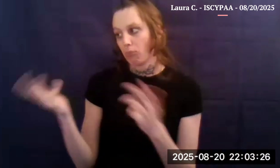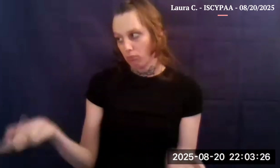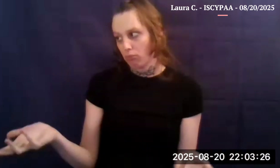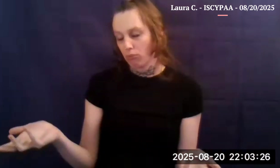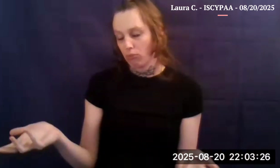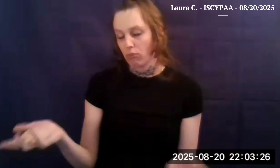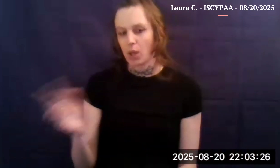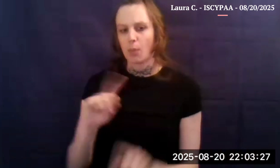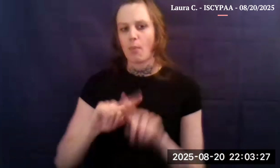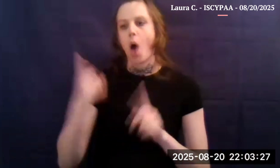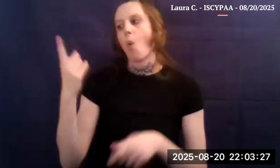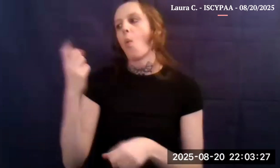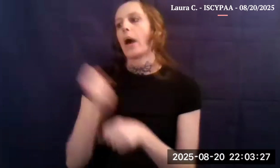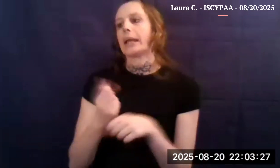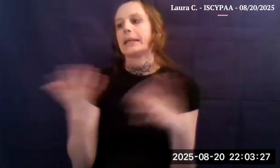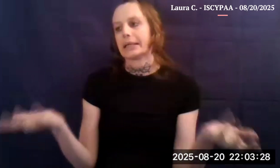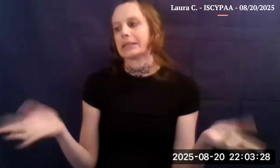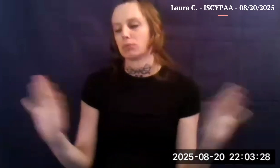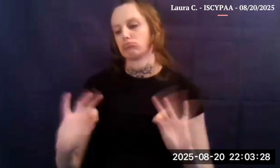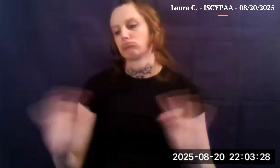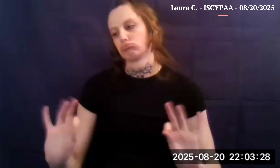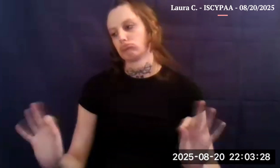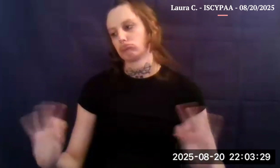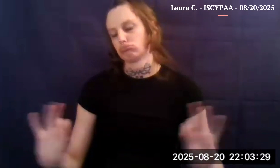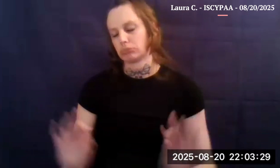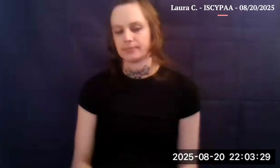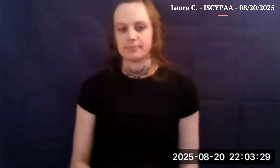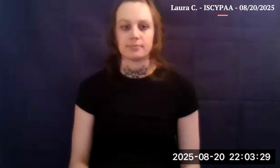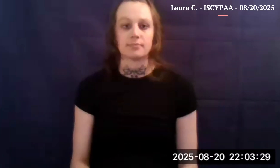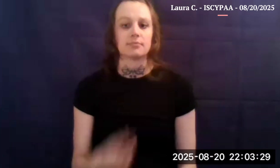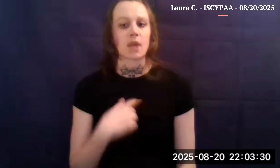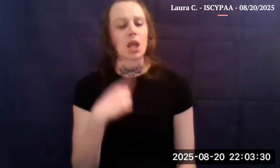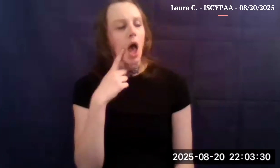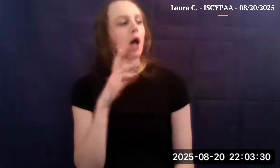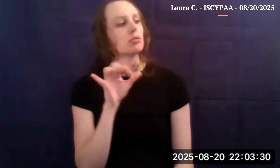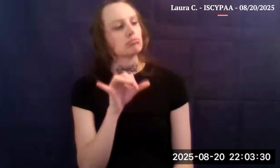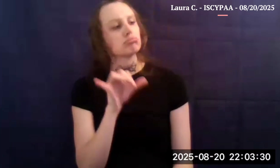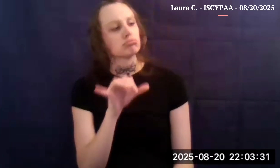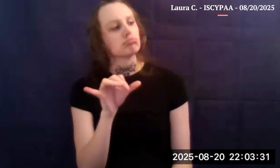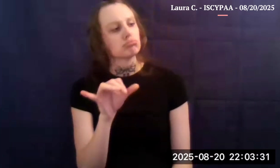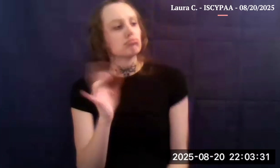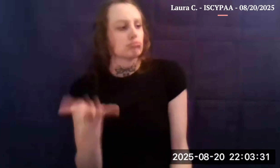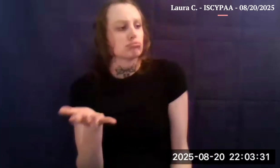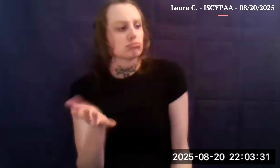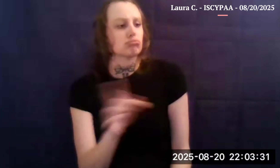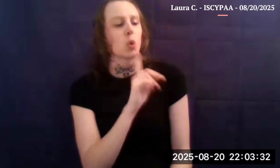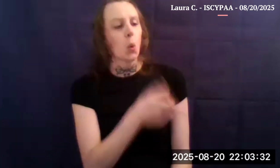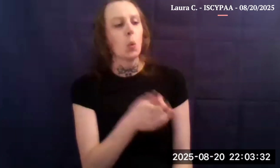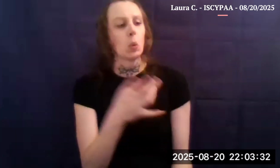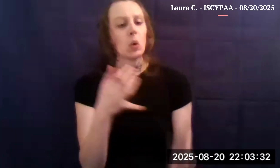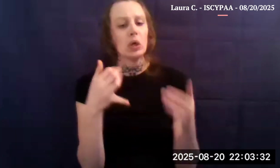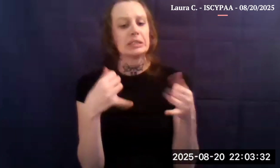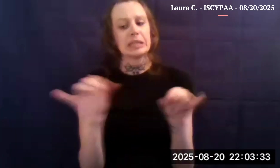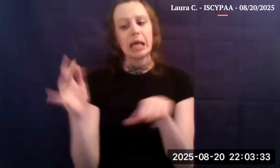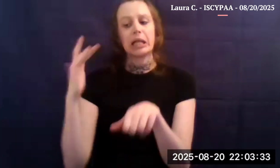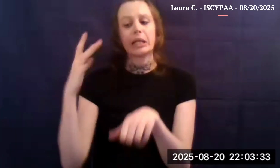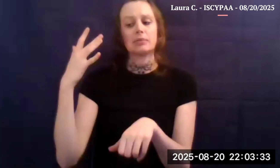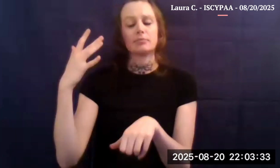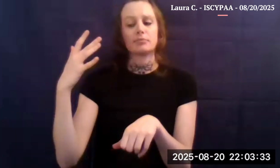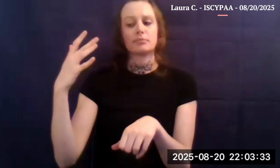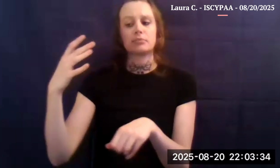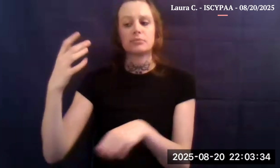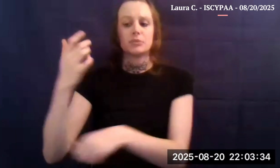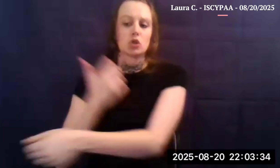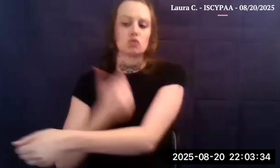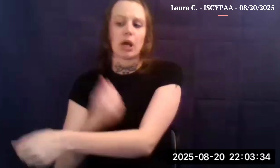but what's a year in the grand scheme of things? And I'm like, oh, I can't go, but like it's still going to be out there, even though I'm removed from